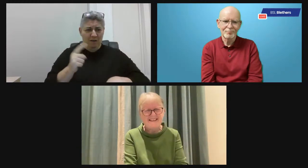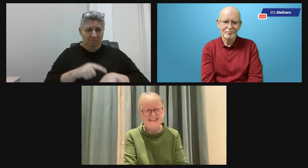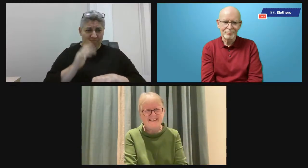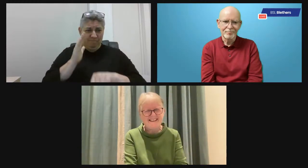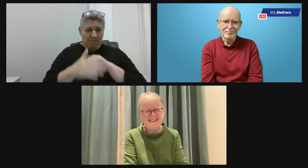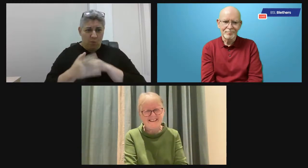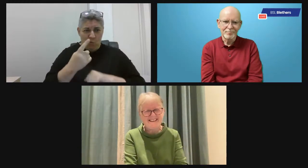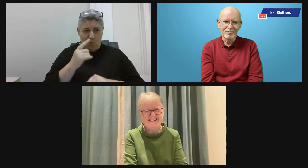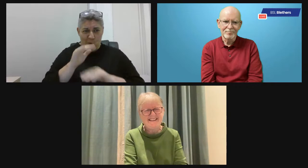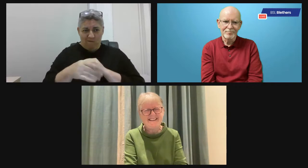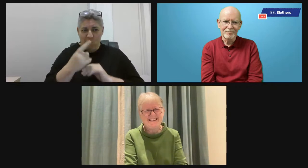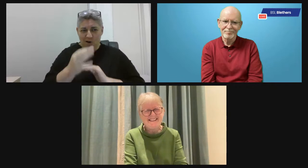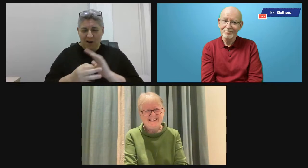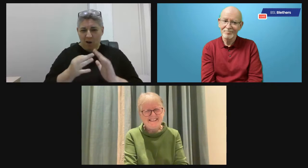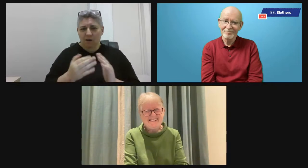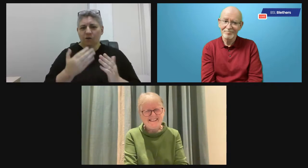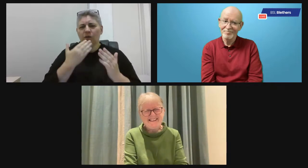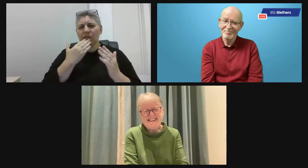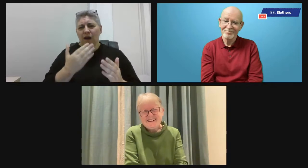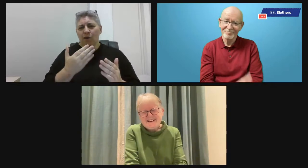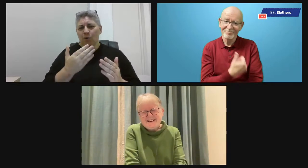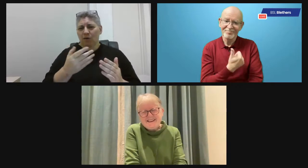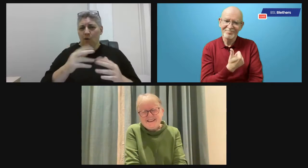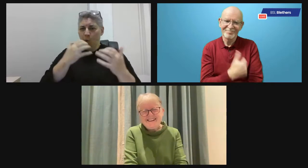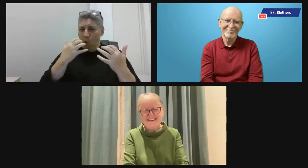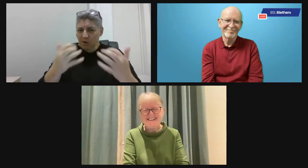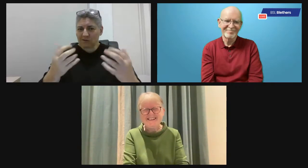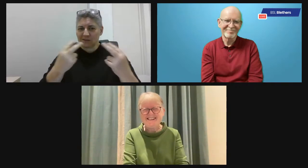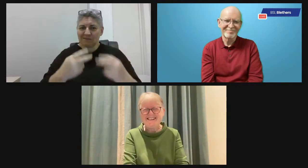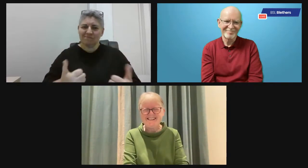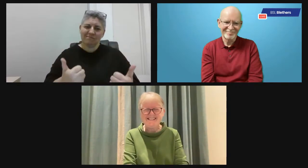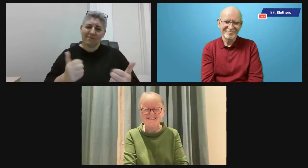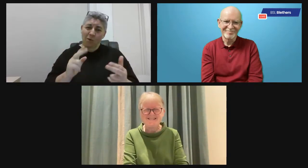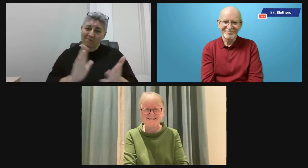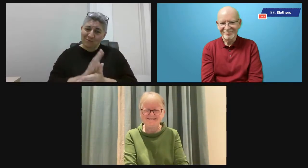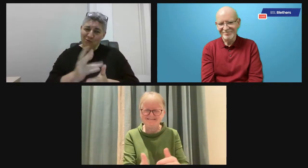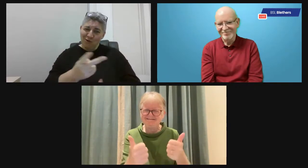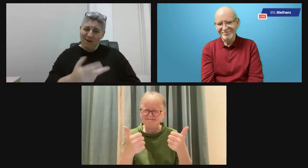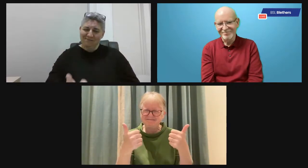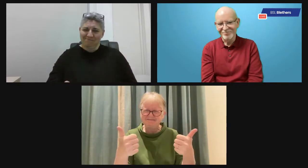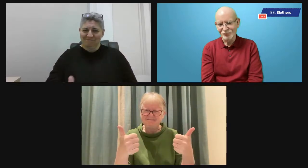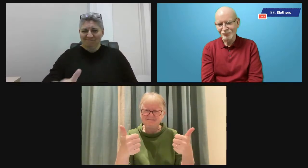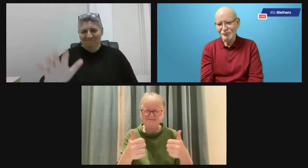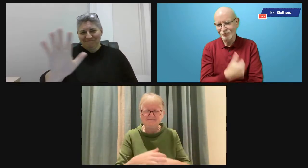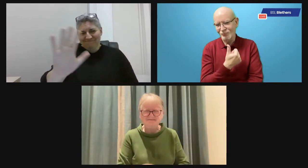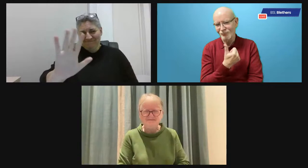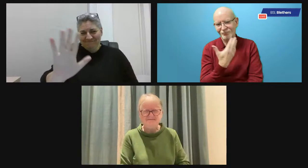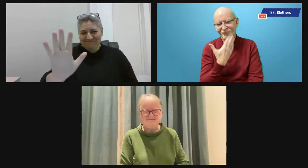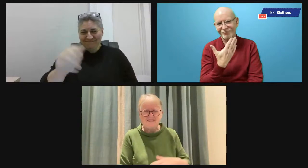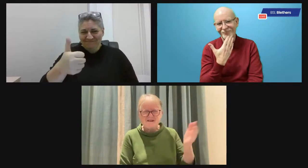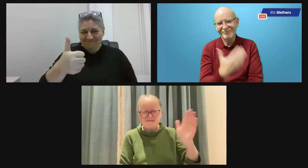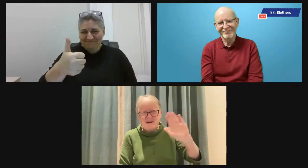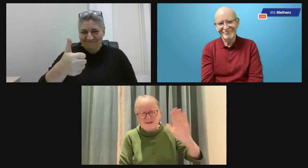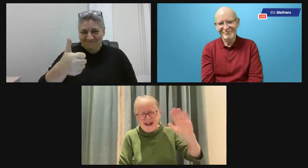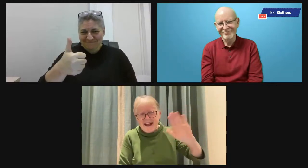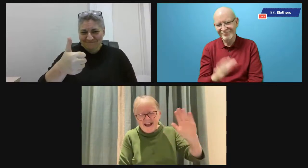you Absolutely so so. much. We went over our time, but thank you to both, and thank you for watching